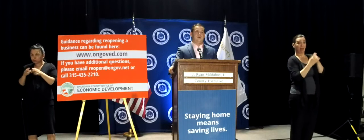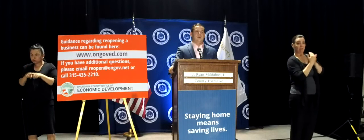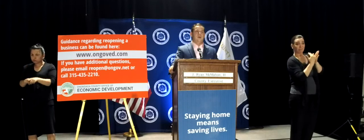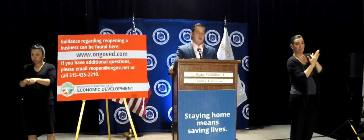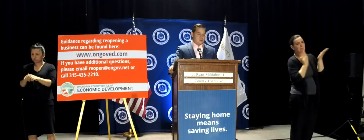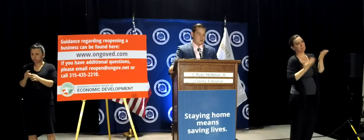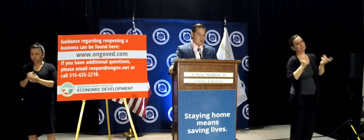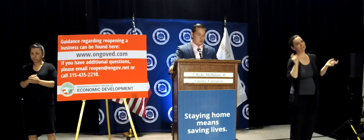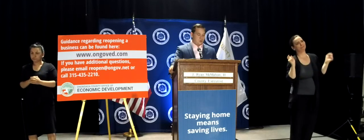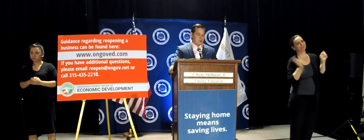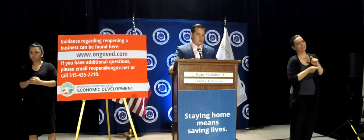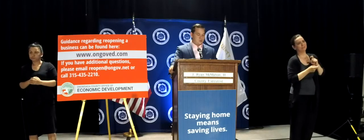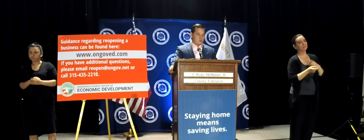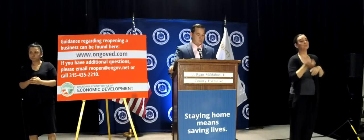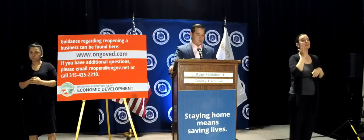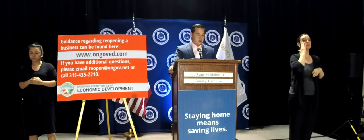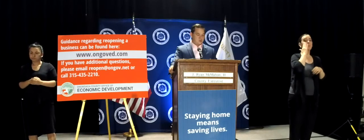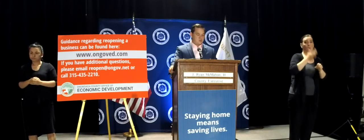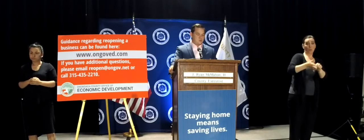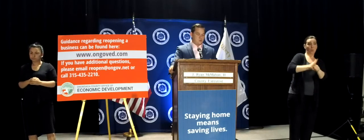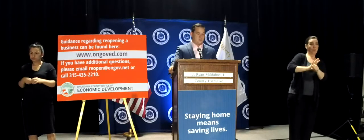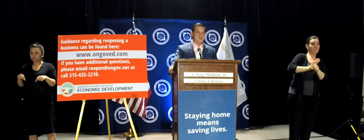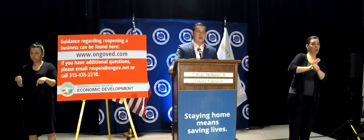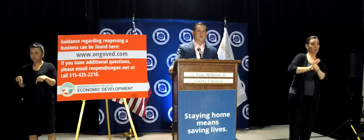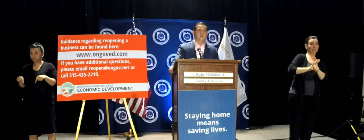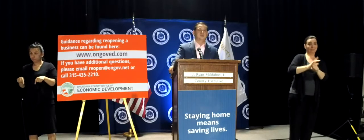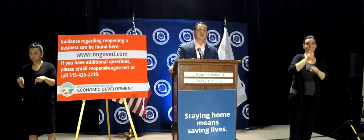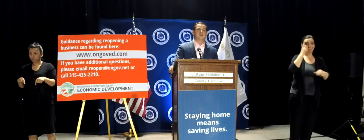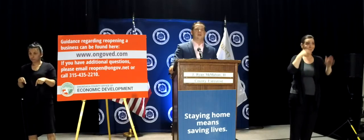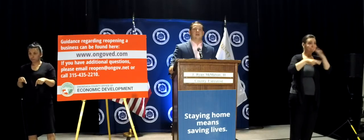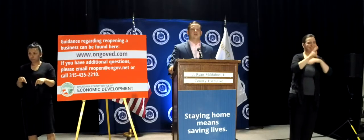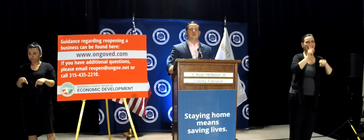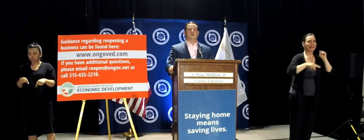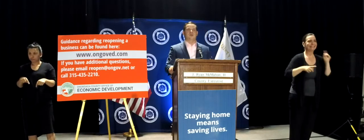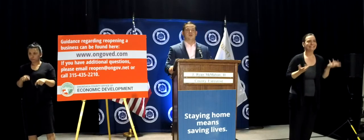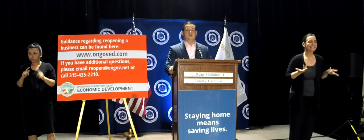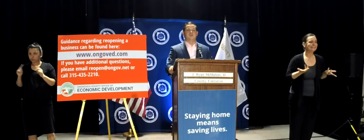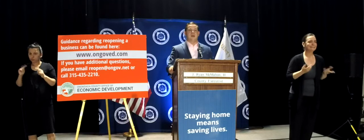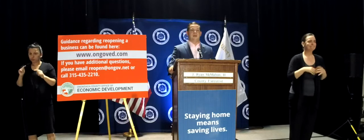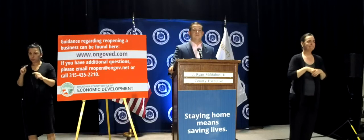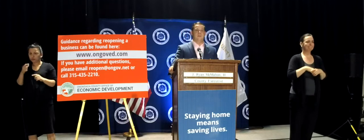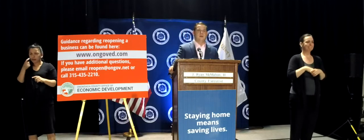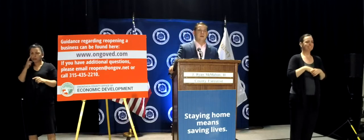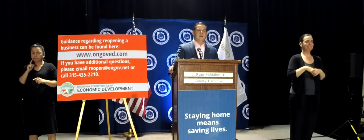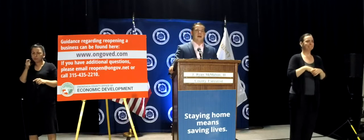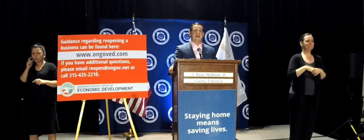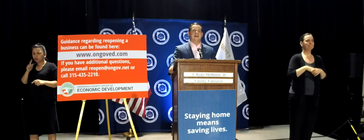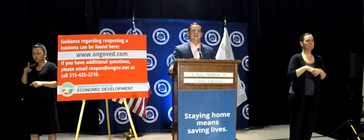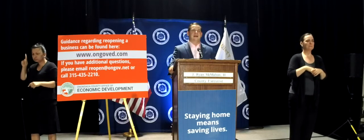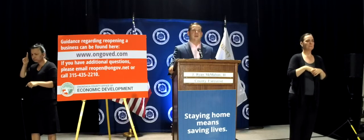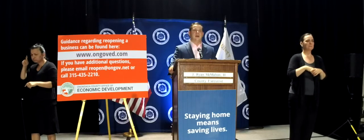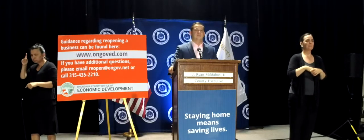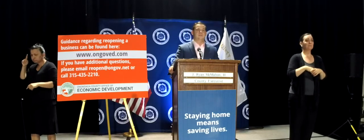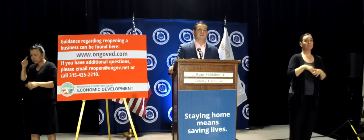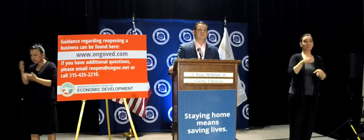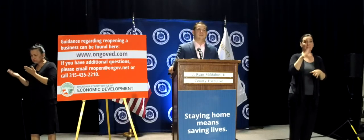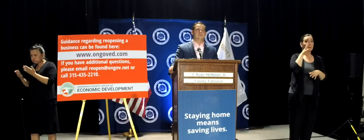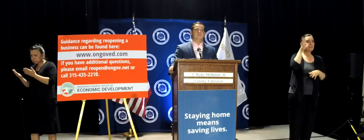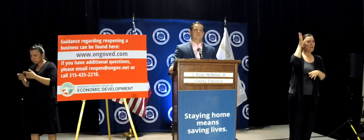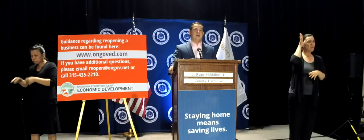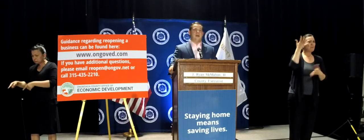now. So to the parents who are upset with the decisions that their school districts have made, I did not tell